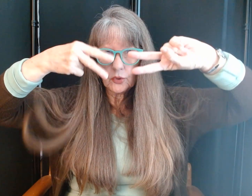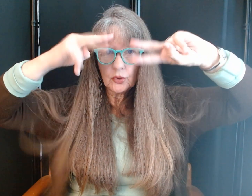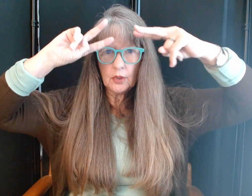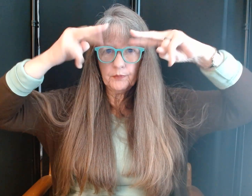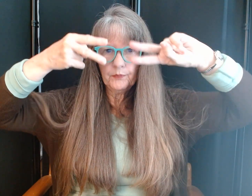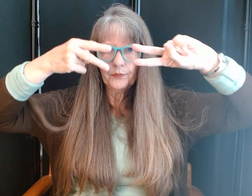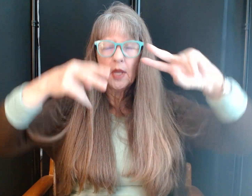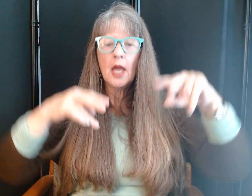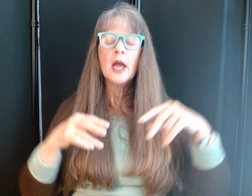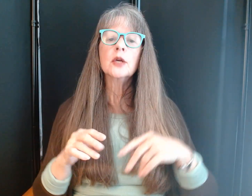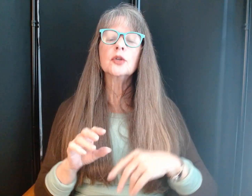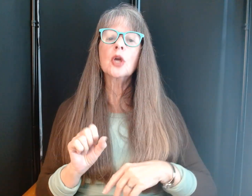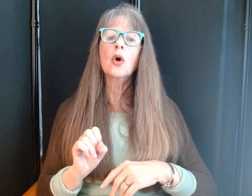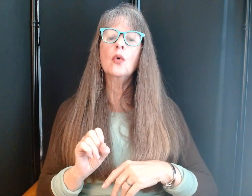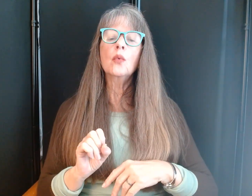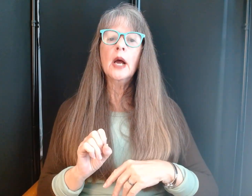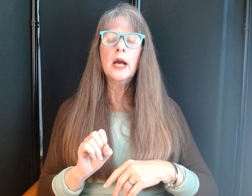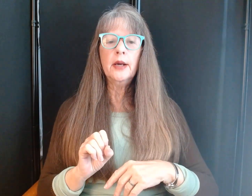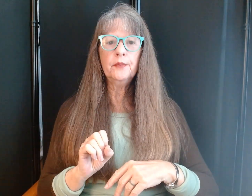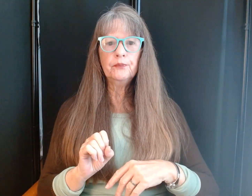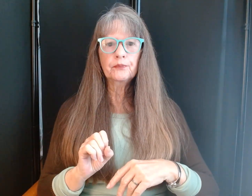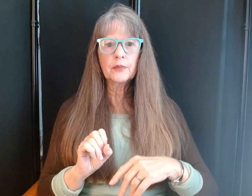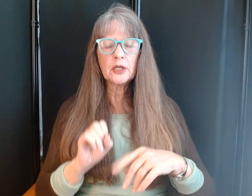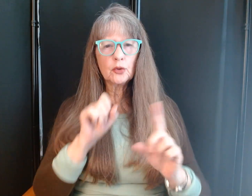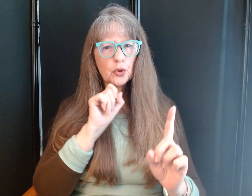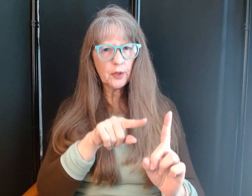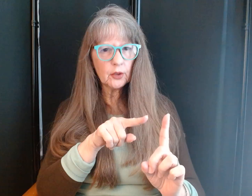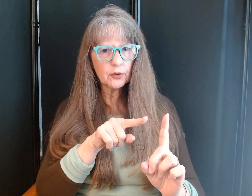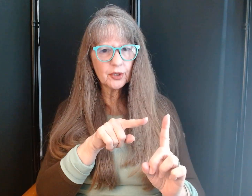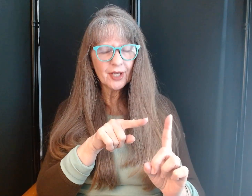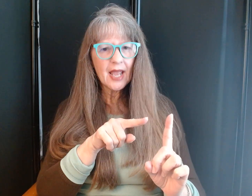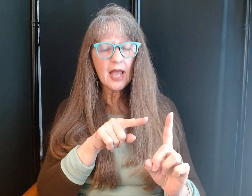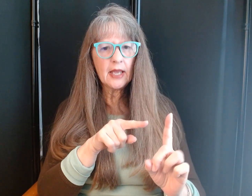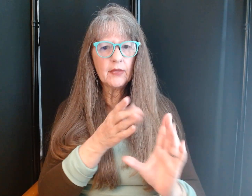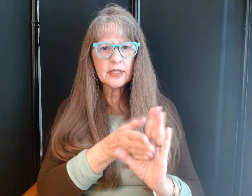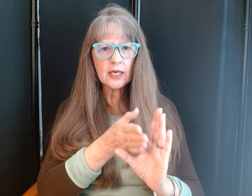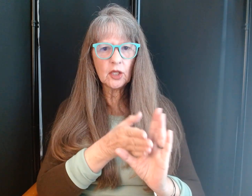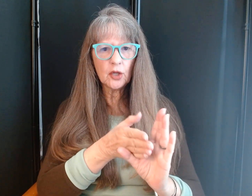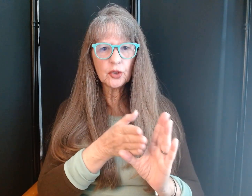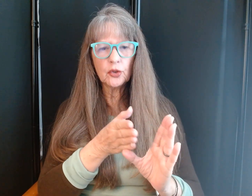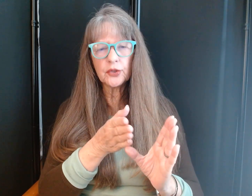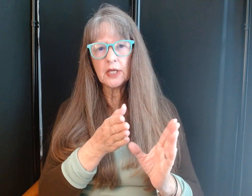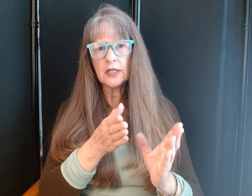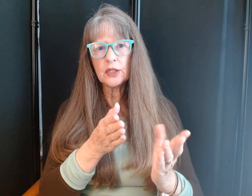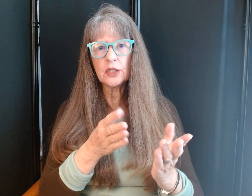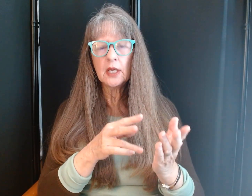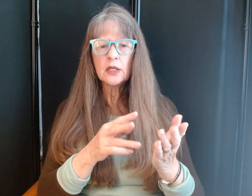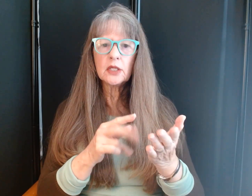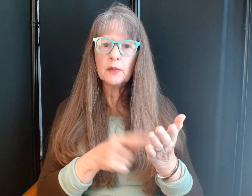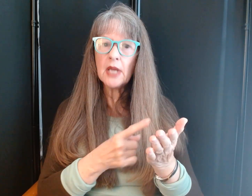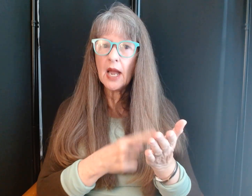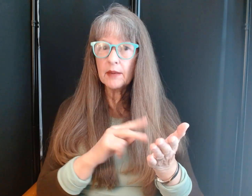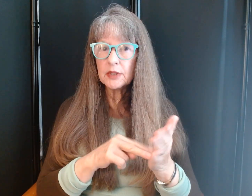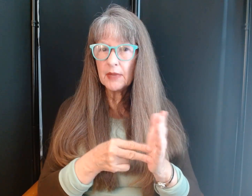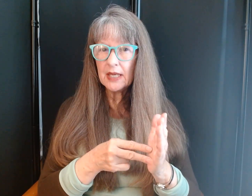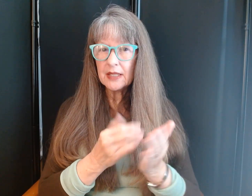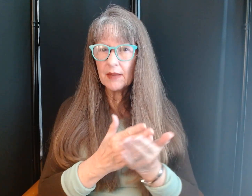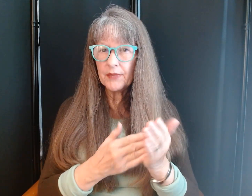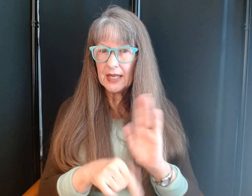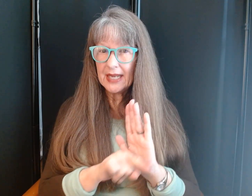misunderstood. So, so triggers in the psychological sense sometimes mean something